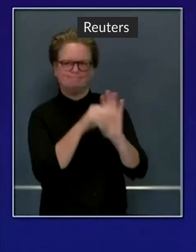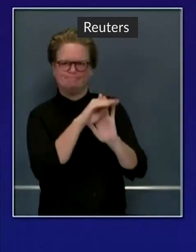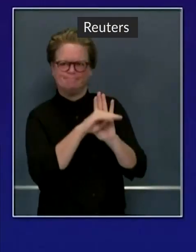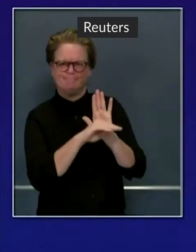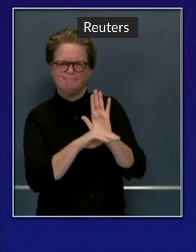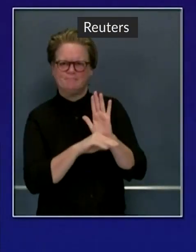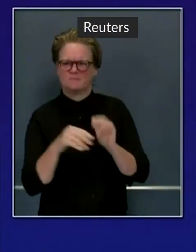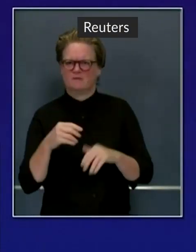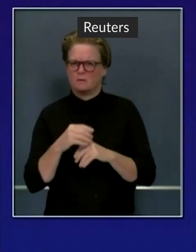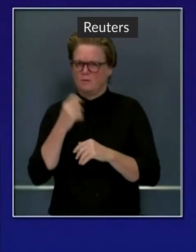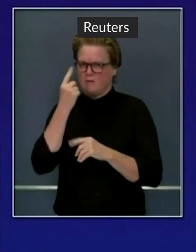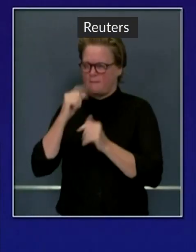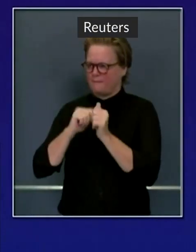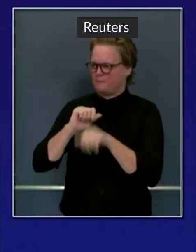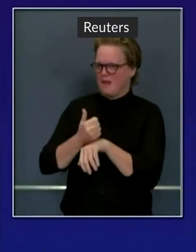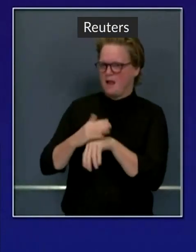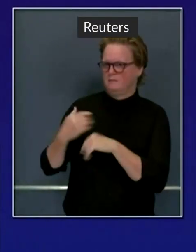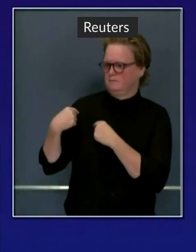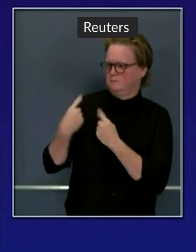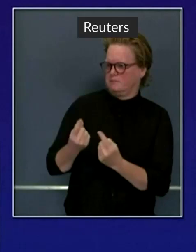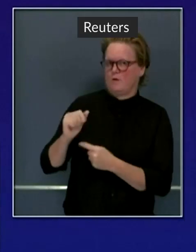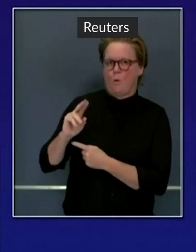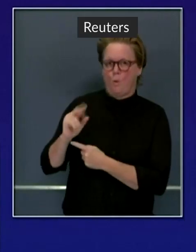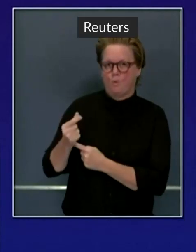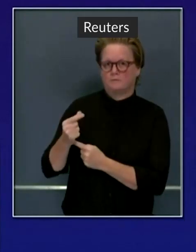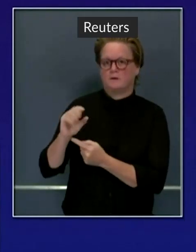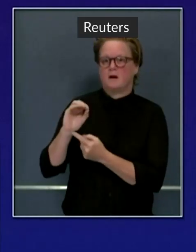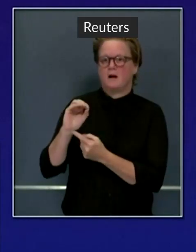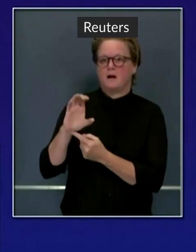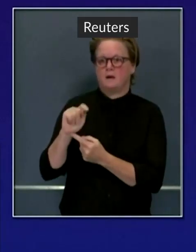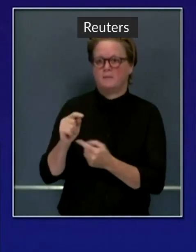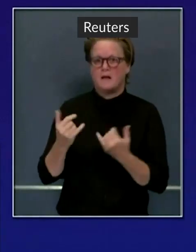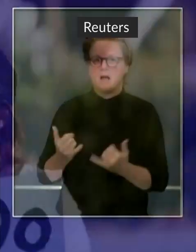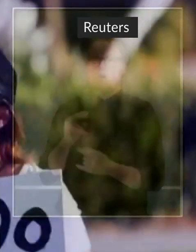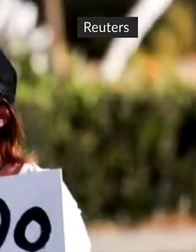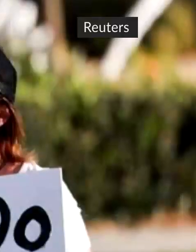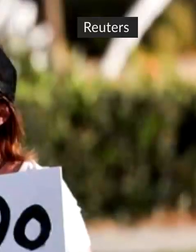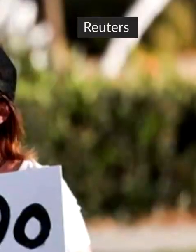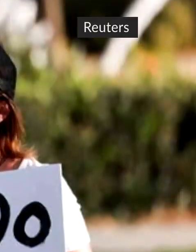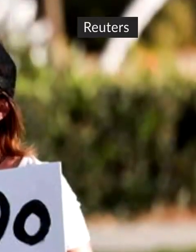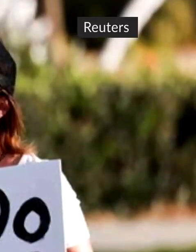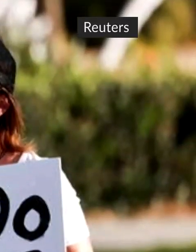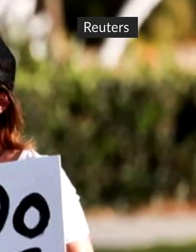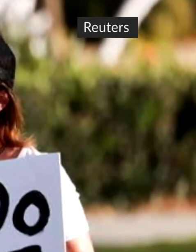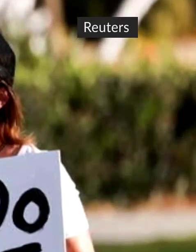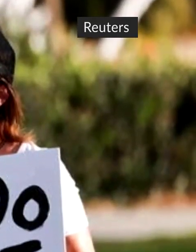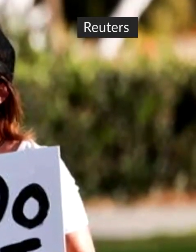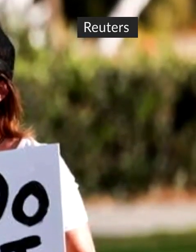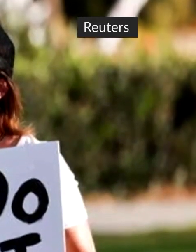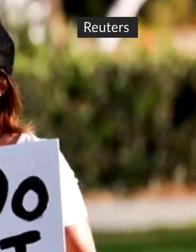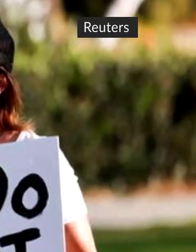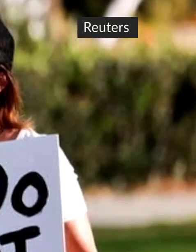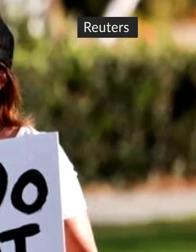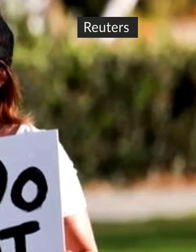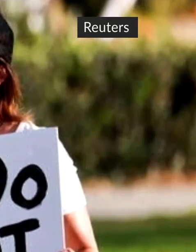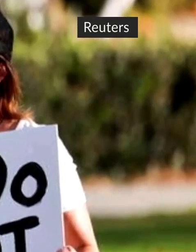emergency brake. We are now moving backwards, not forwards. Ordering many non-essential businesses to close